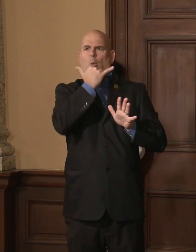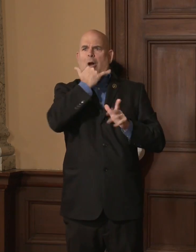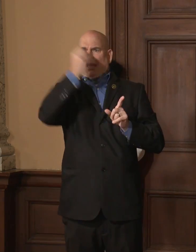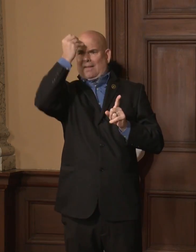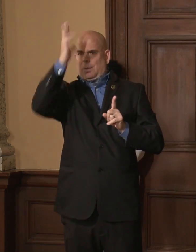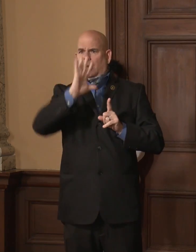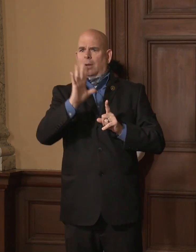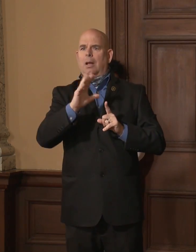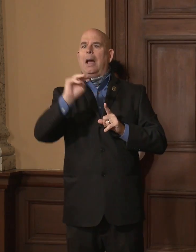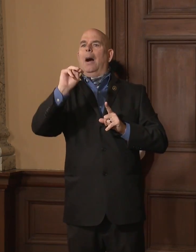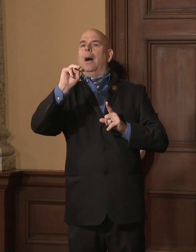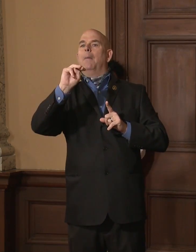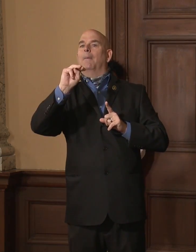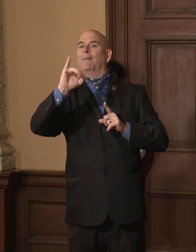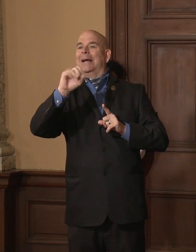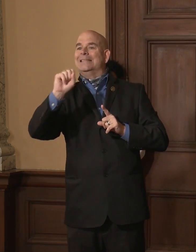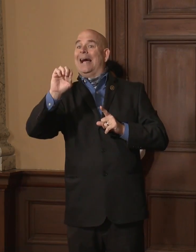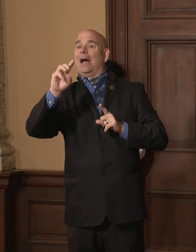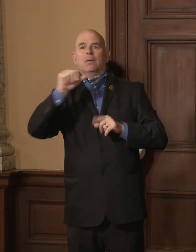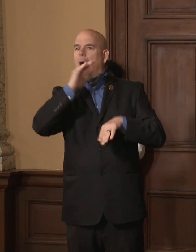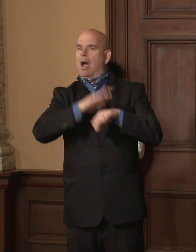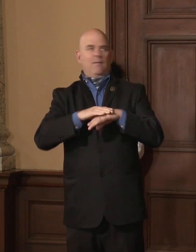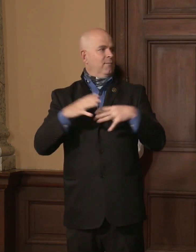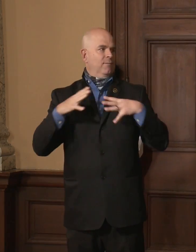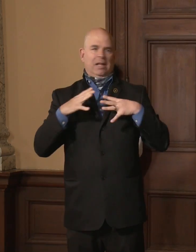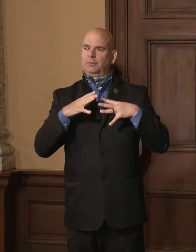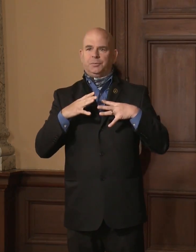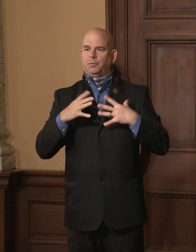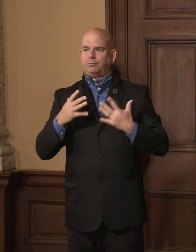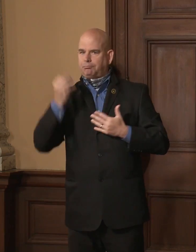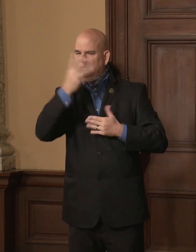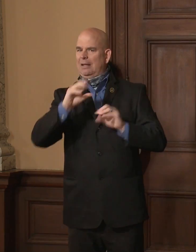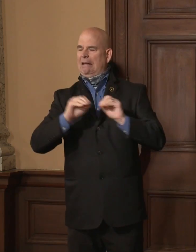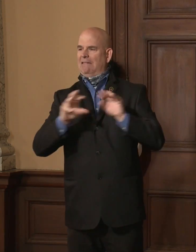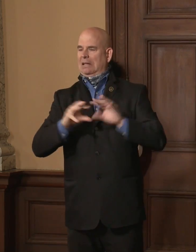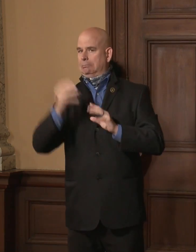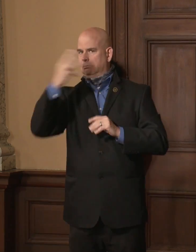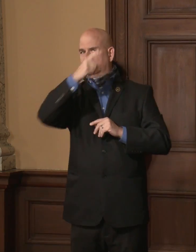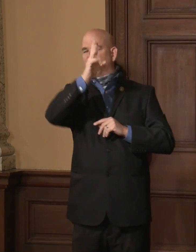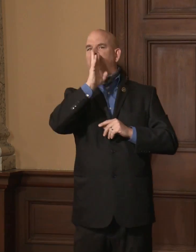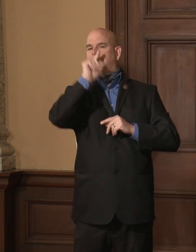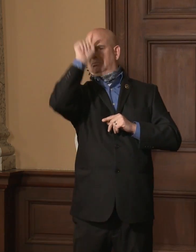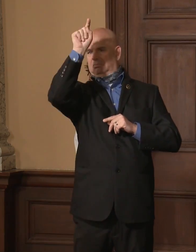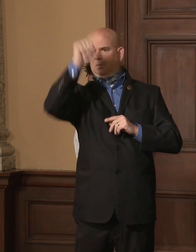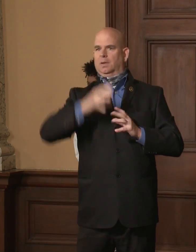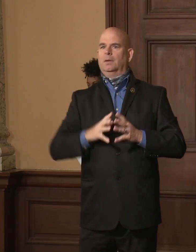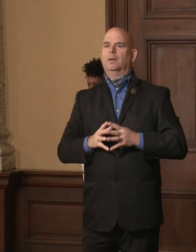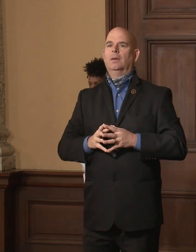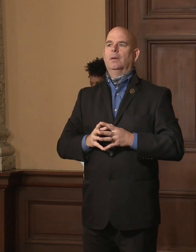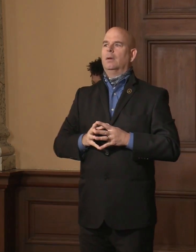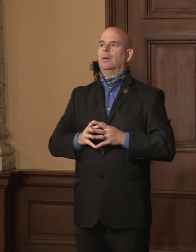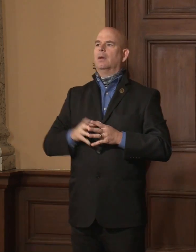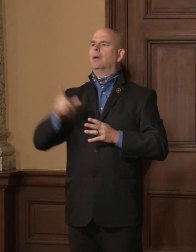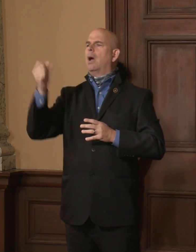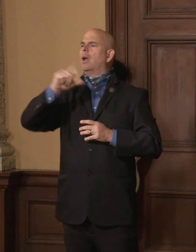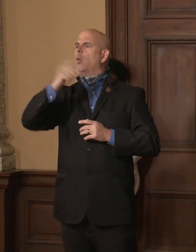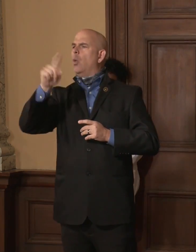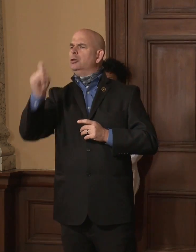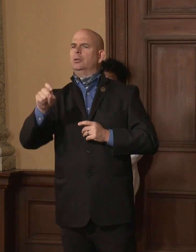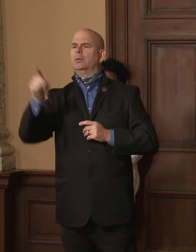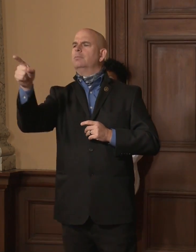question? Mayor, with dozens of states starting phased reopen Who and am I talking to? What's that? Who am I talking to? Okay, because I can